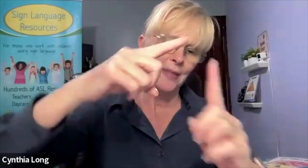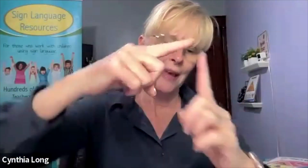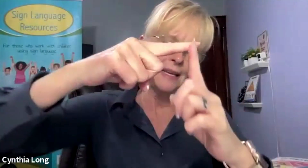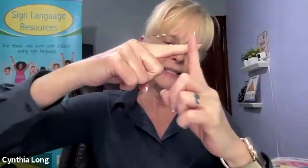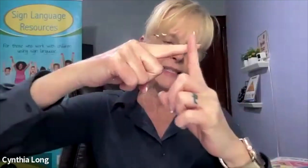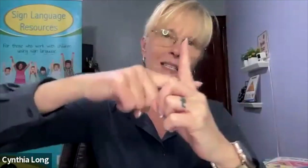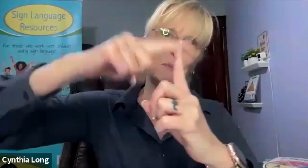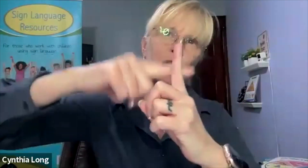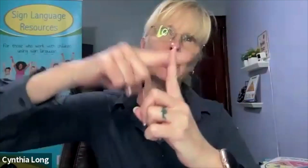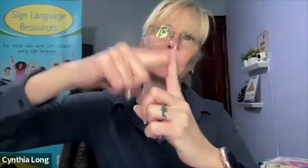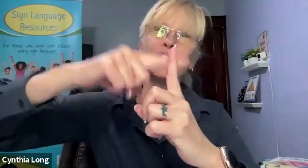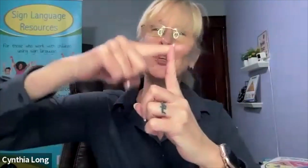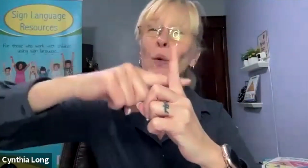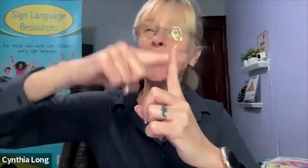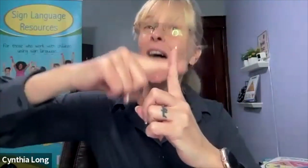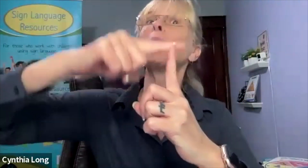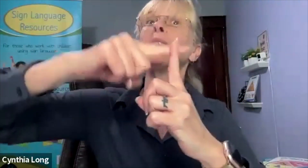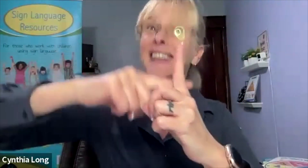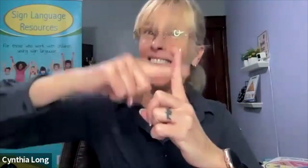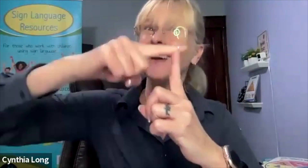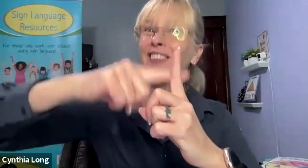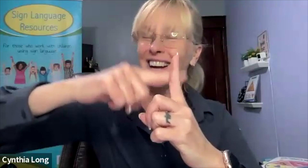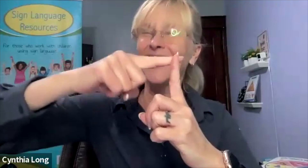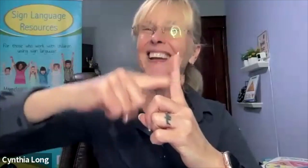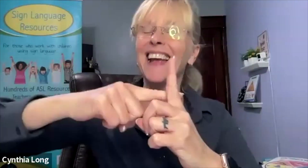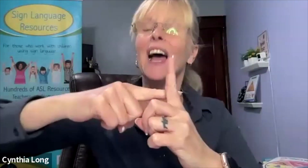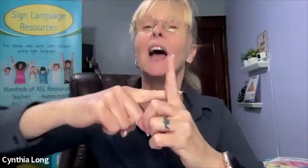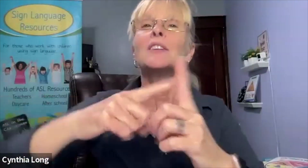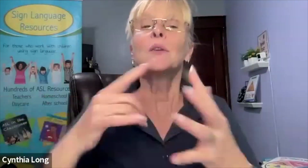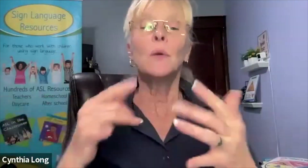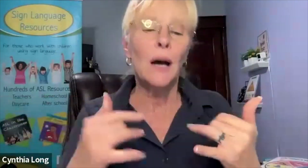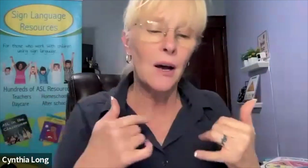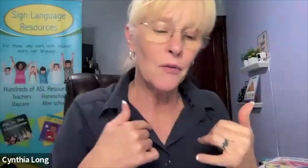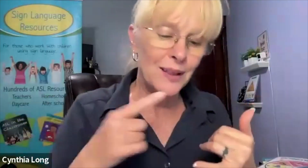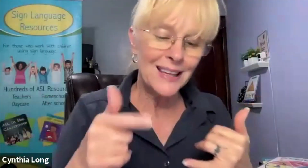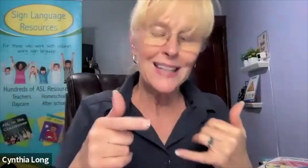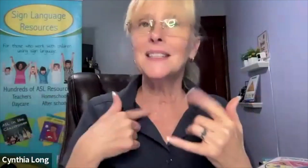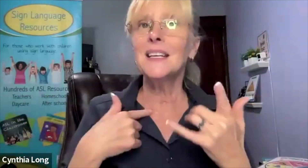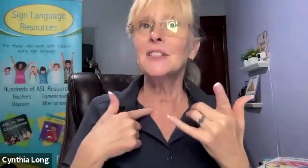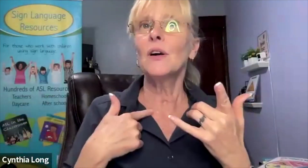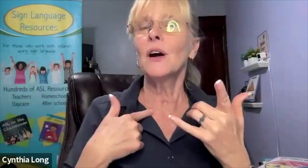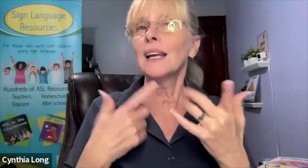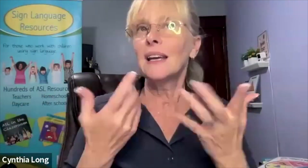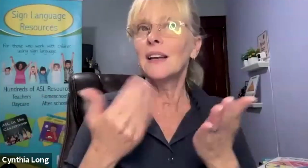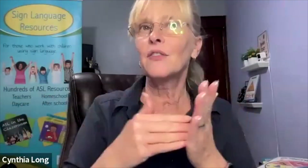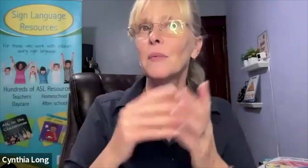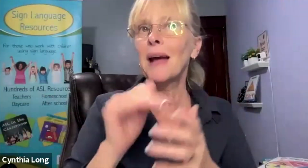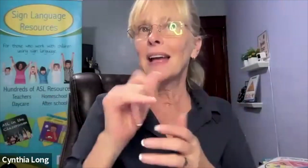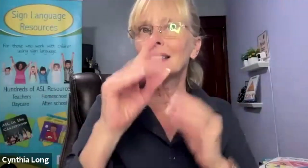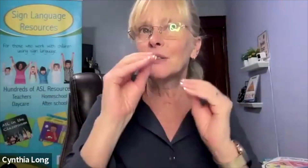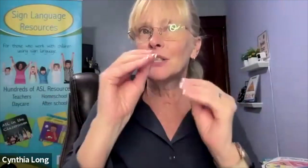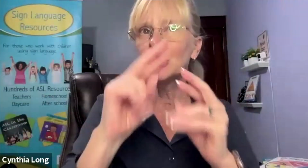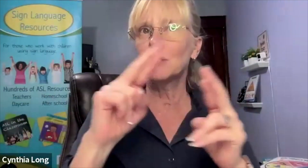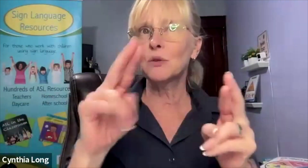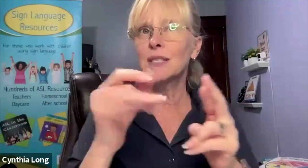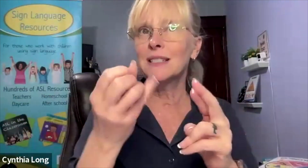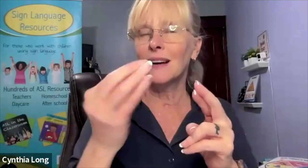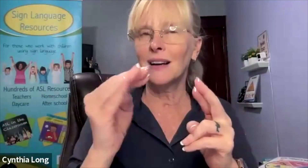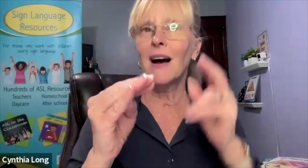that is temperature, just going up and down, right? So for these are again from ASLTeachingResources.com,